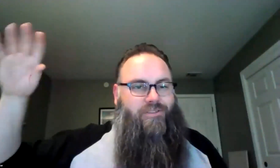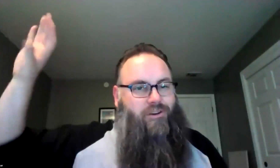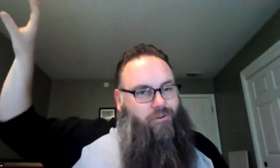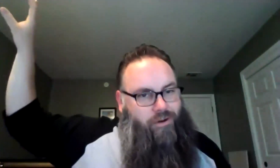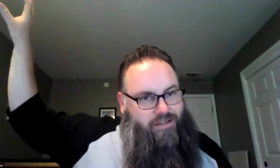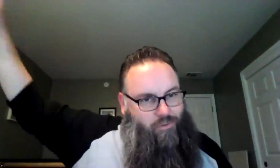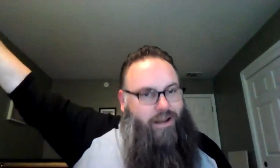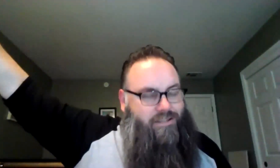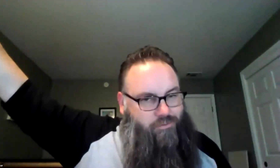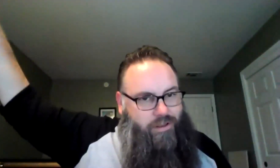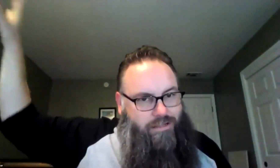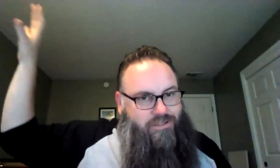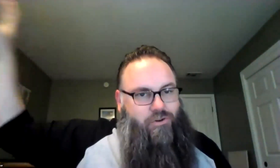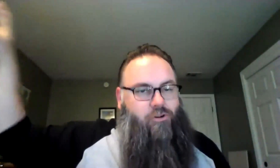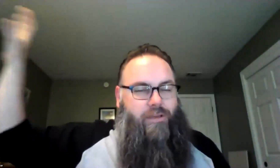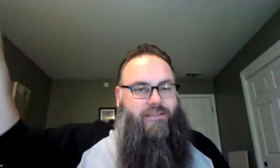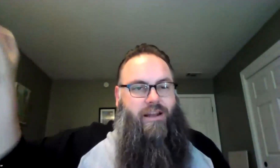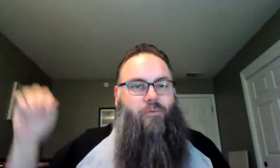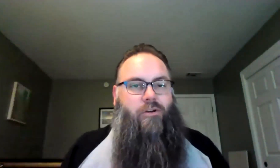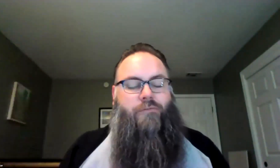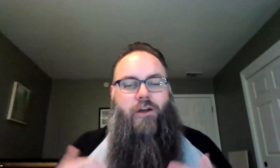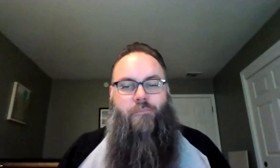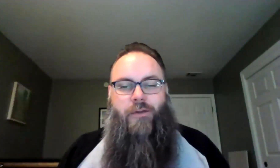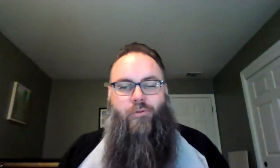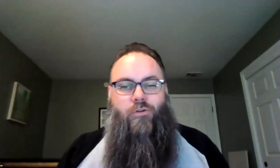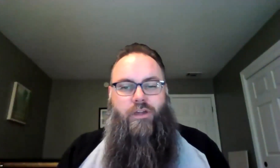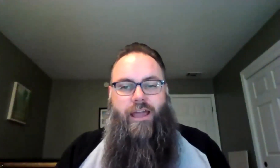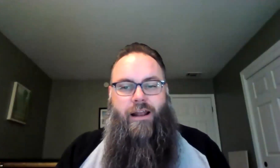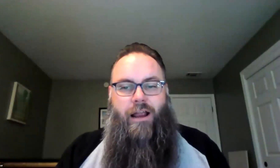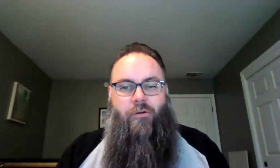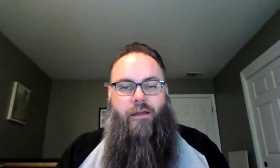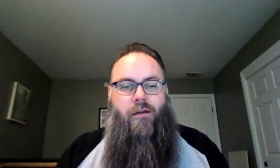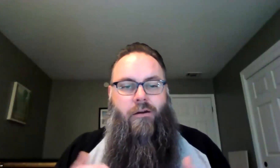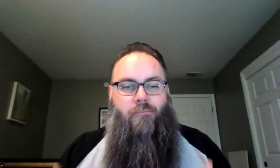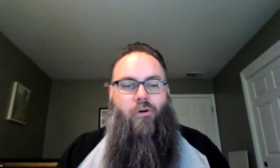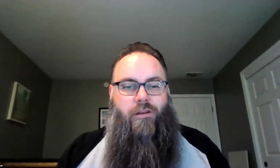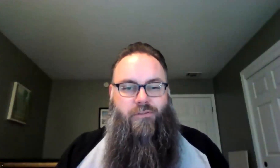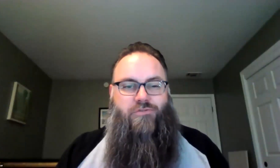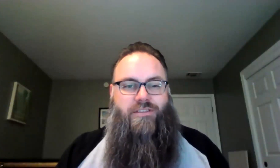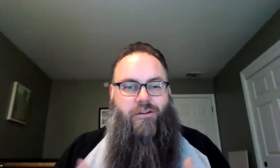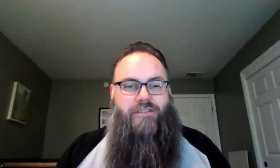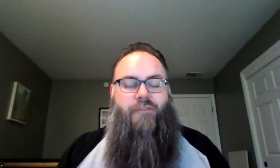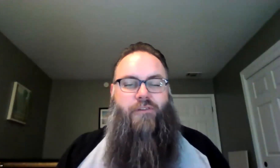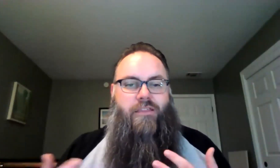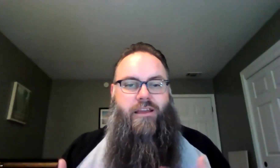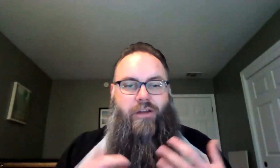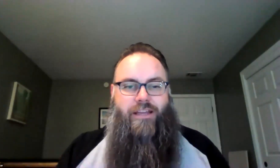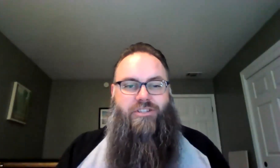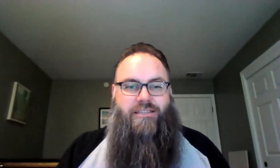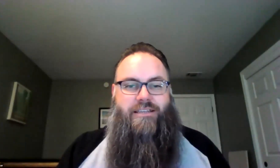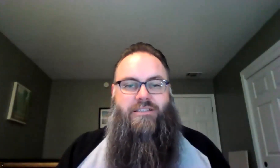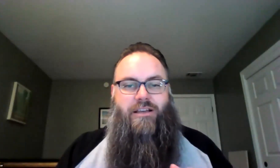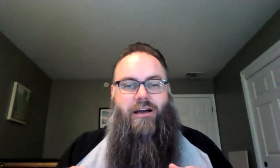then also it is right next to where that strobe is. And I wonder if other people are looking at hiring more individuals that are deaf in